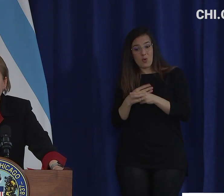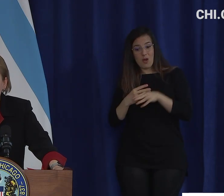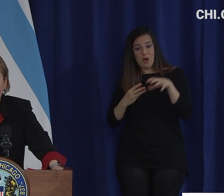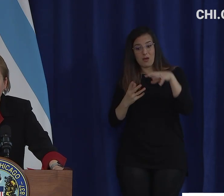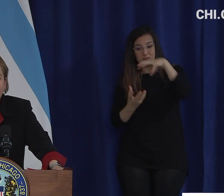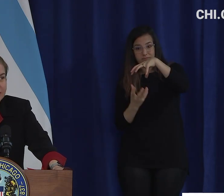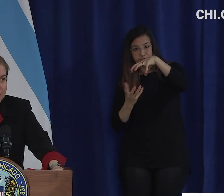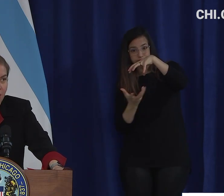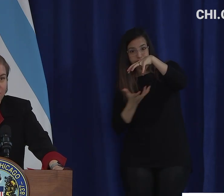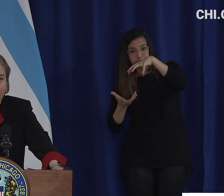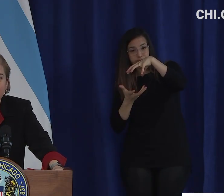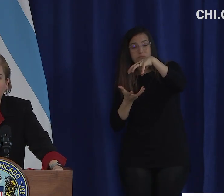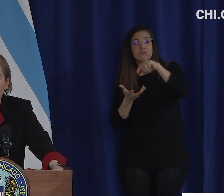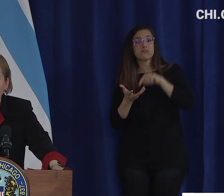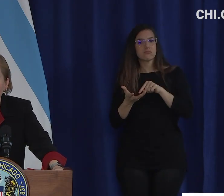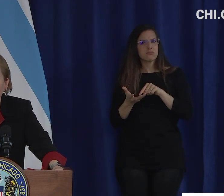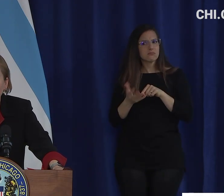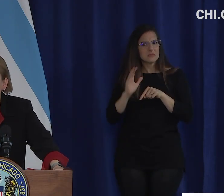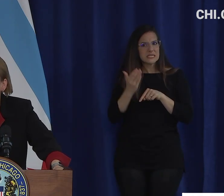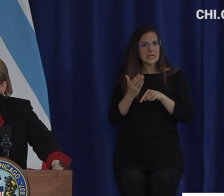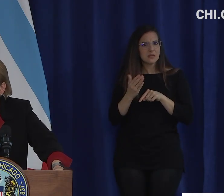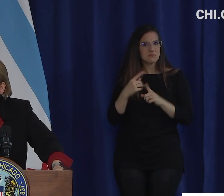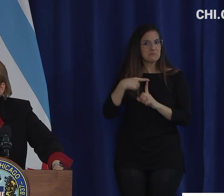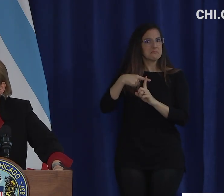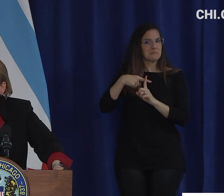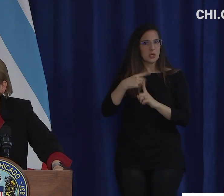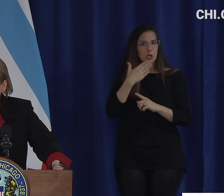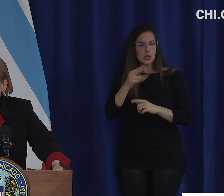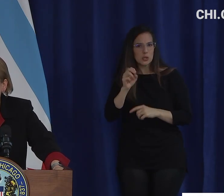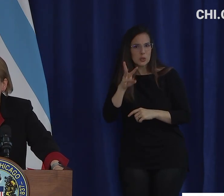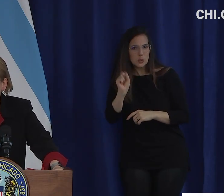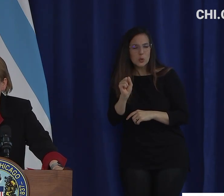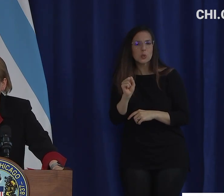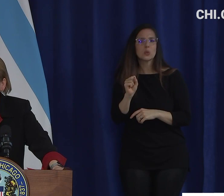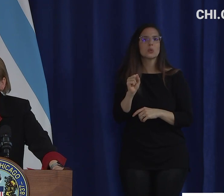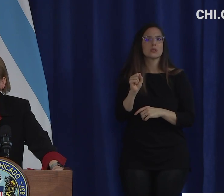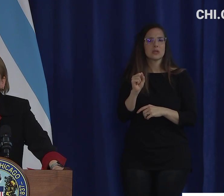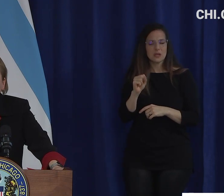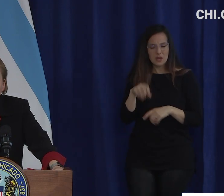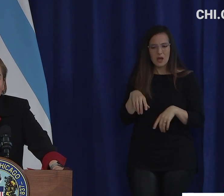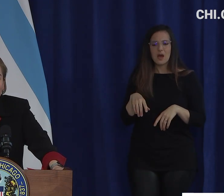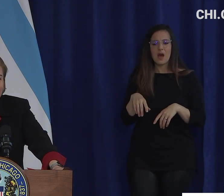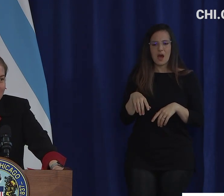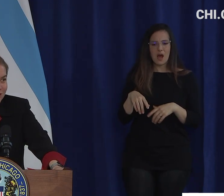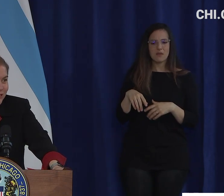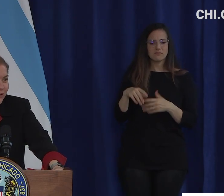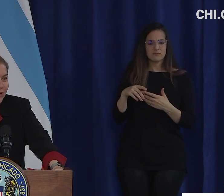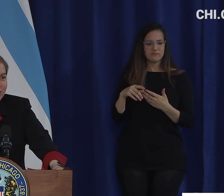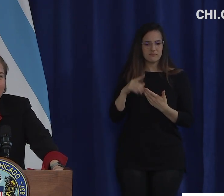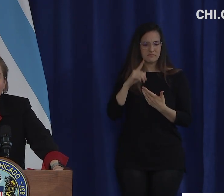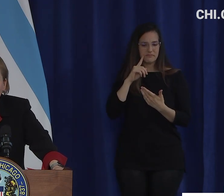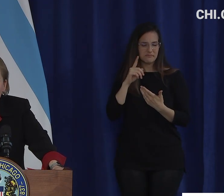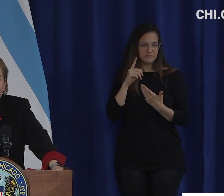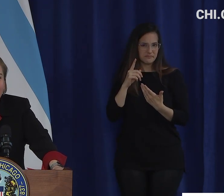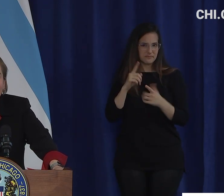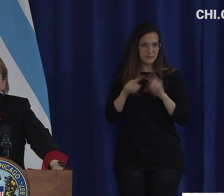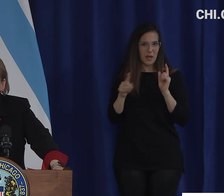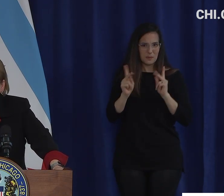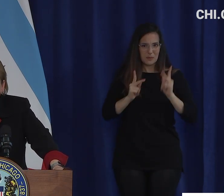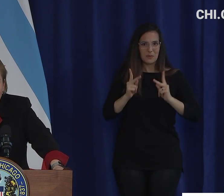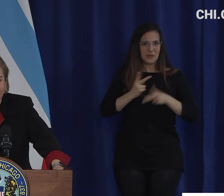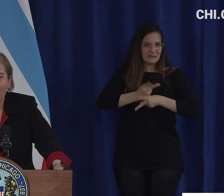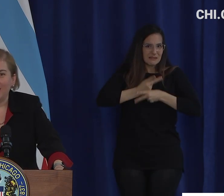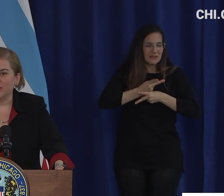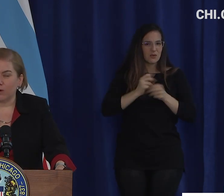been as bad as it often has in prior years because people have been being careful with COVID. All of the things that you do in terms of keeping your